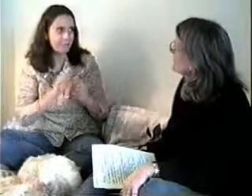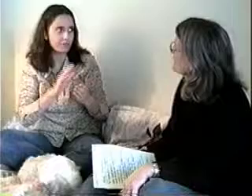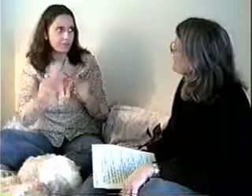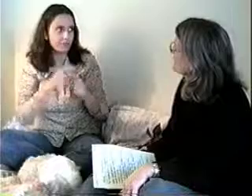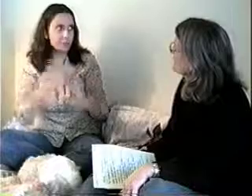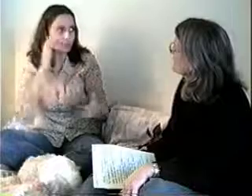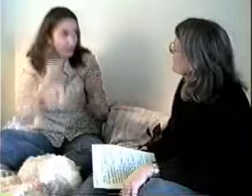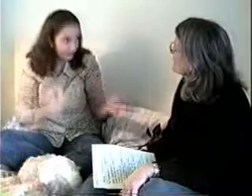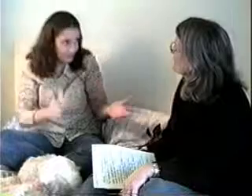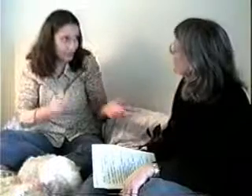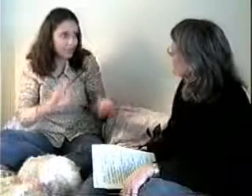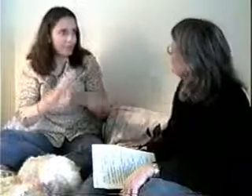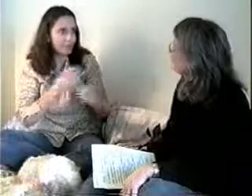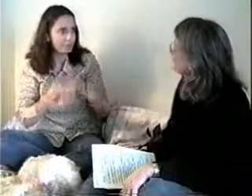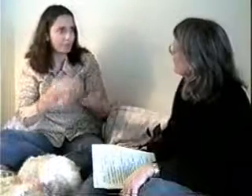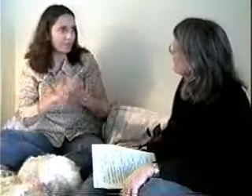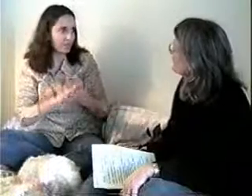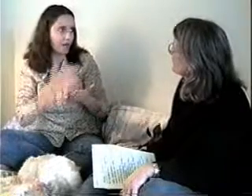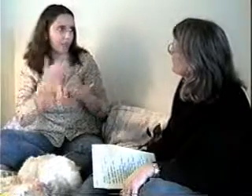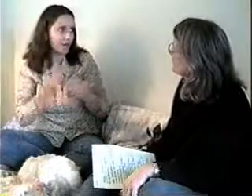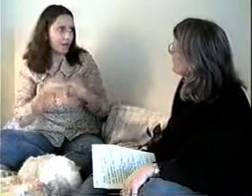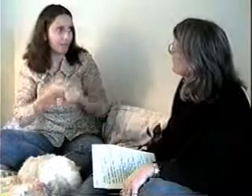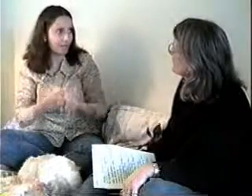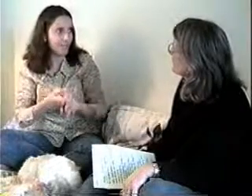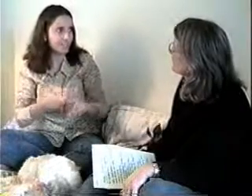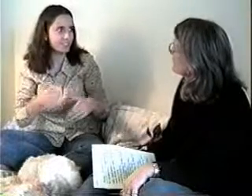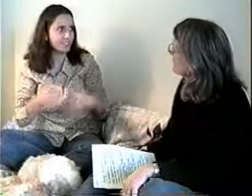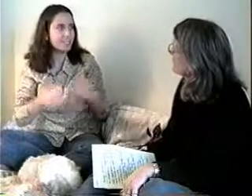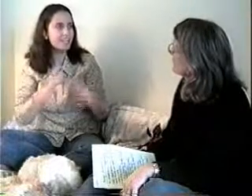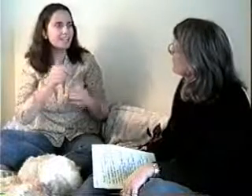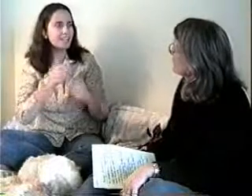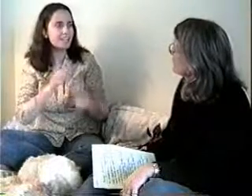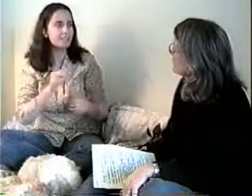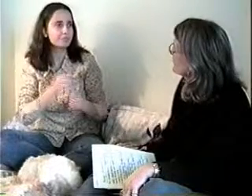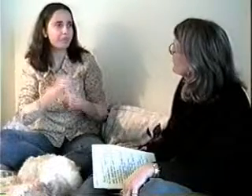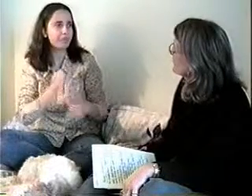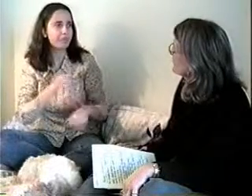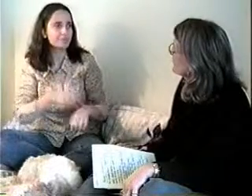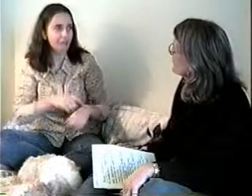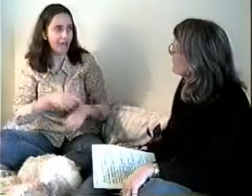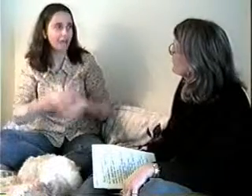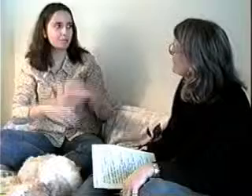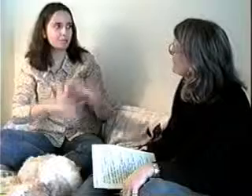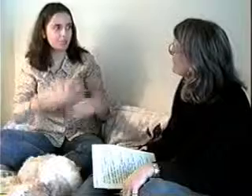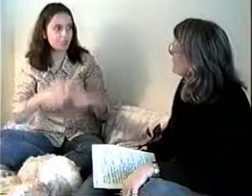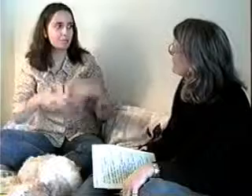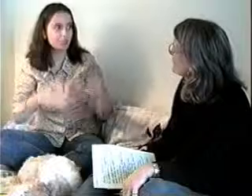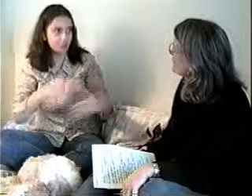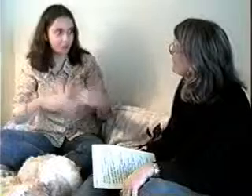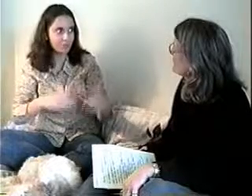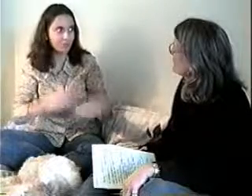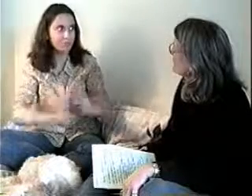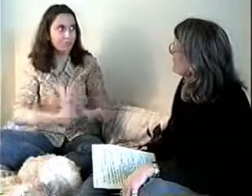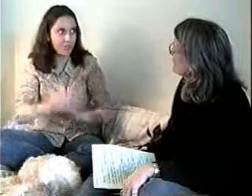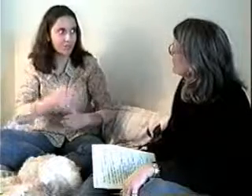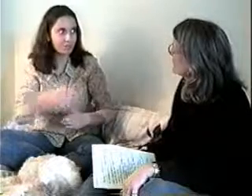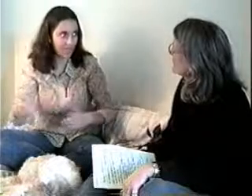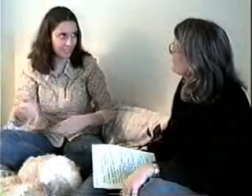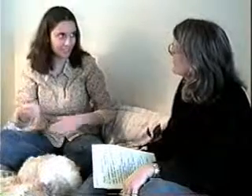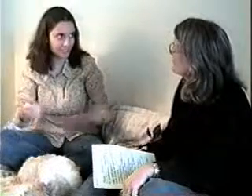to get to know you. Maybe become better friends, not to take time to develop things.